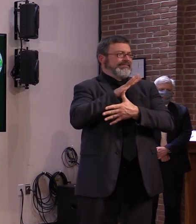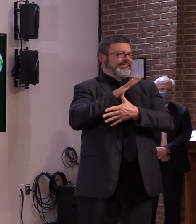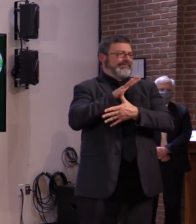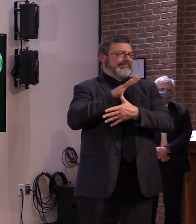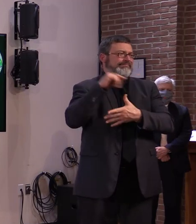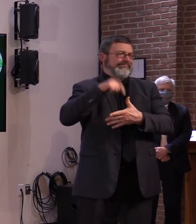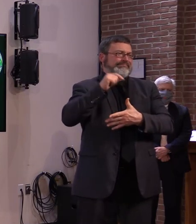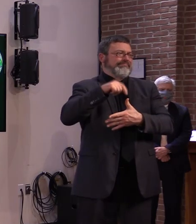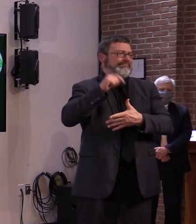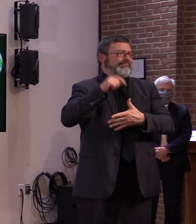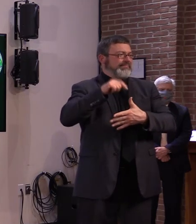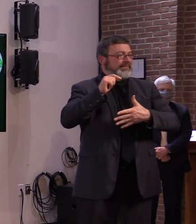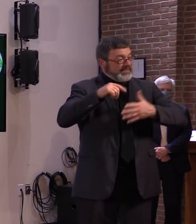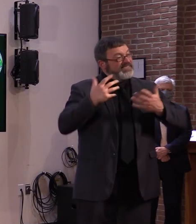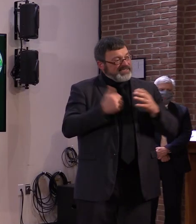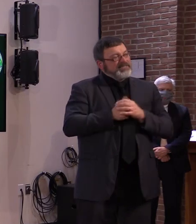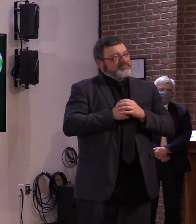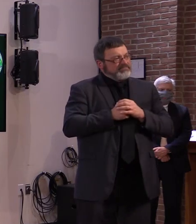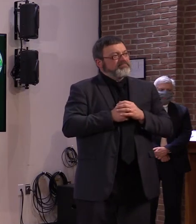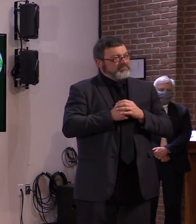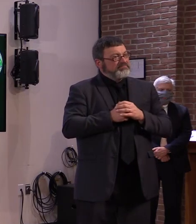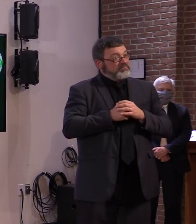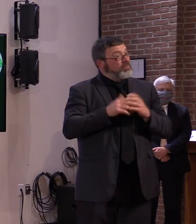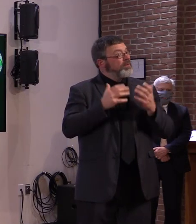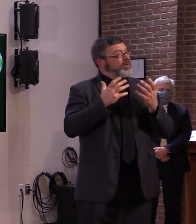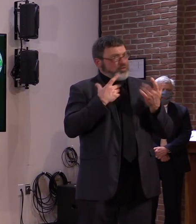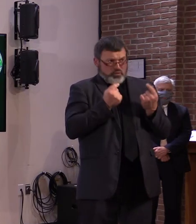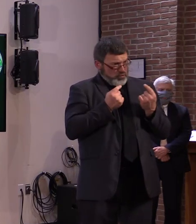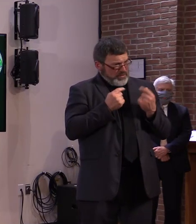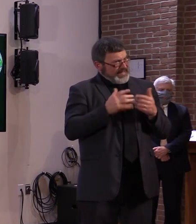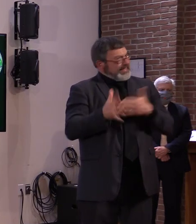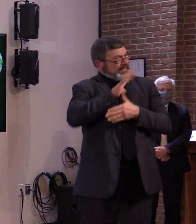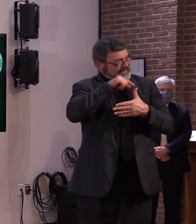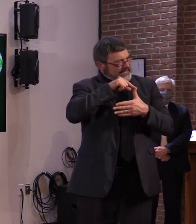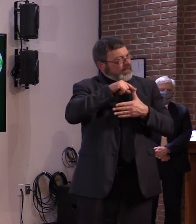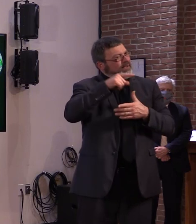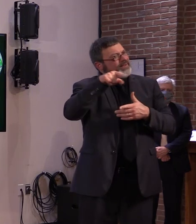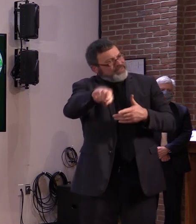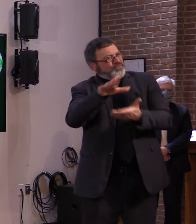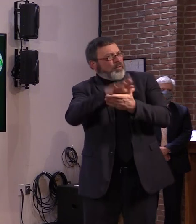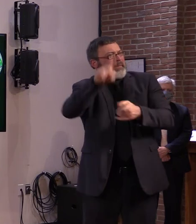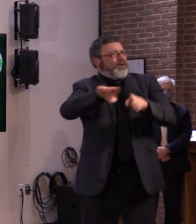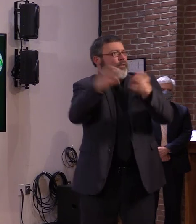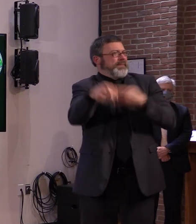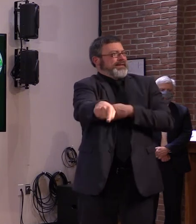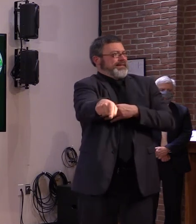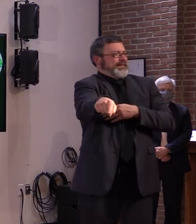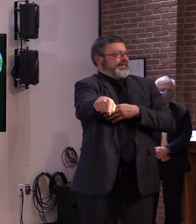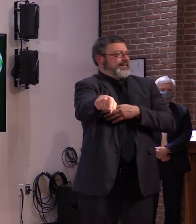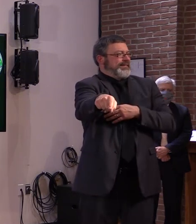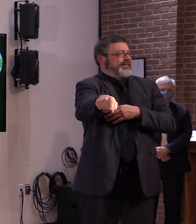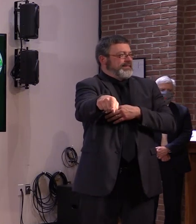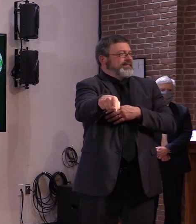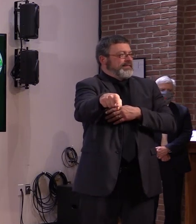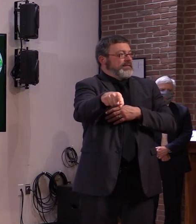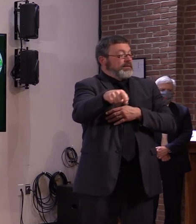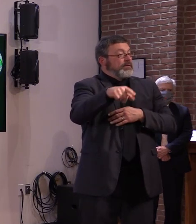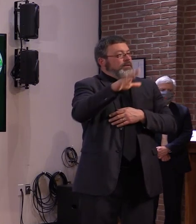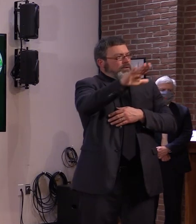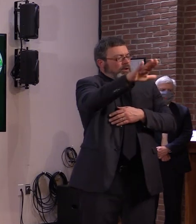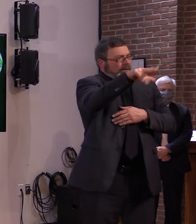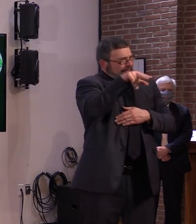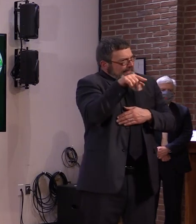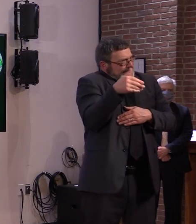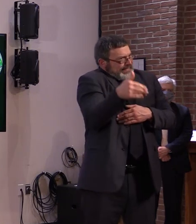working together to keep our schools open and safe. Thanksgiving and the holiday period can be a wonderful opportunity to celebrate with our families and